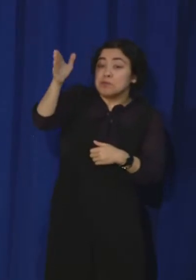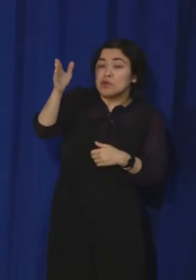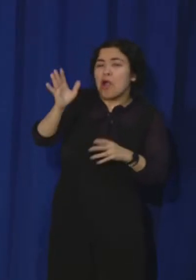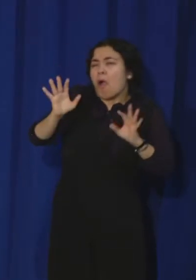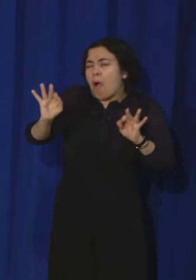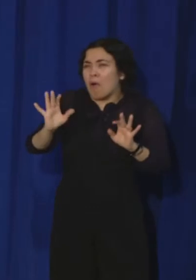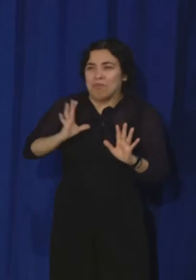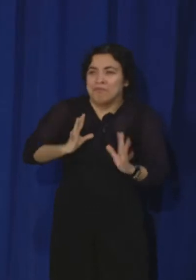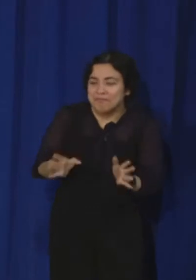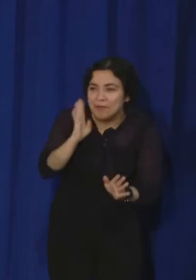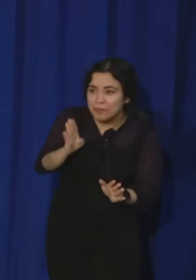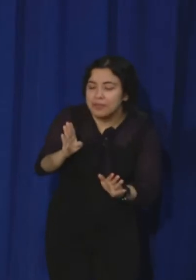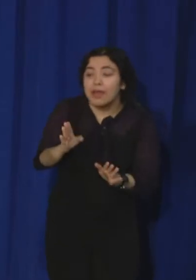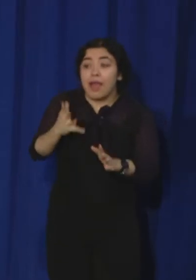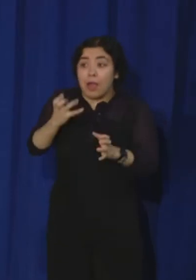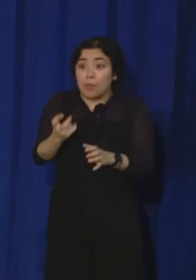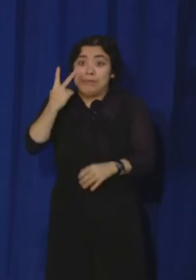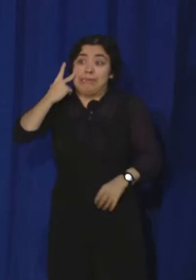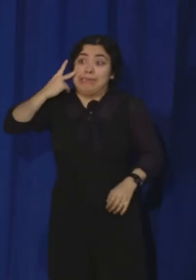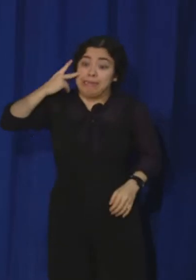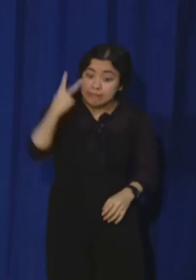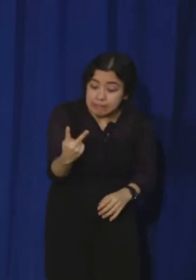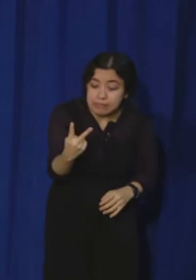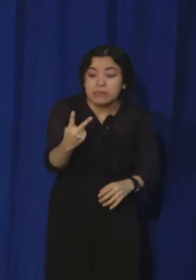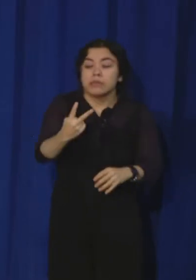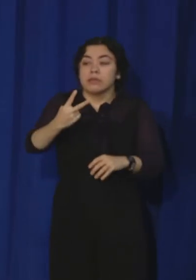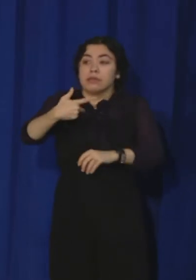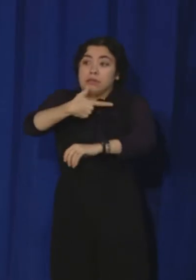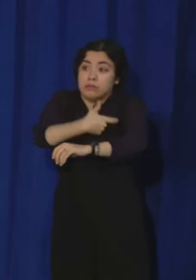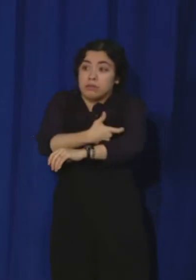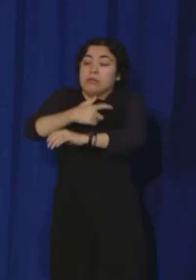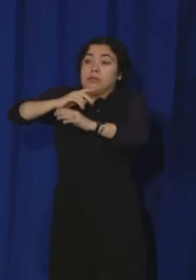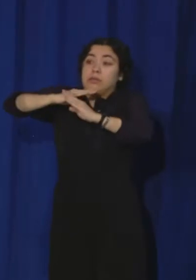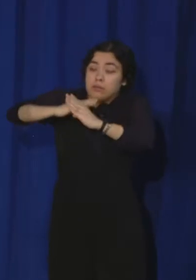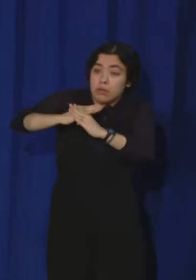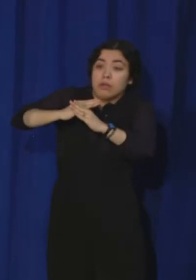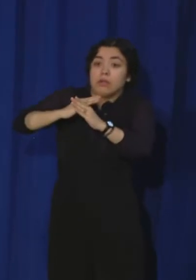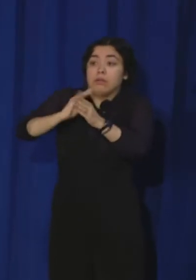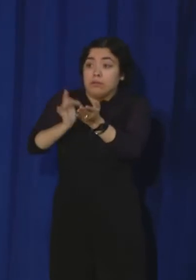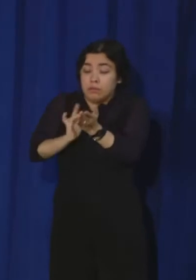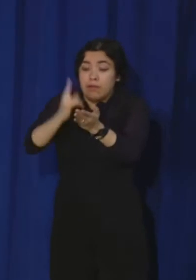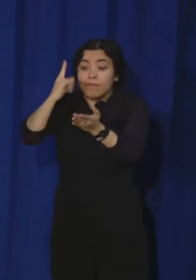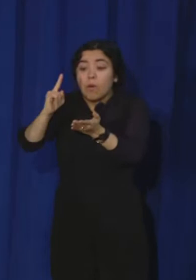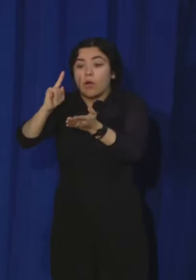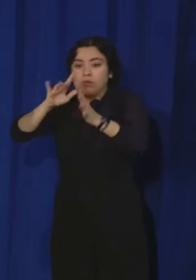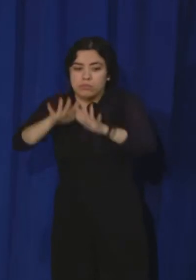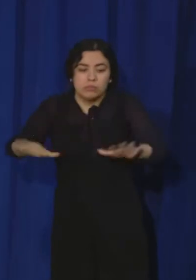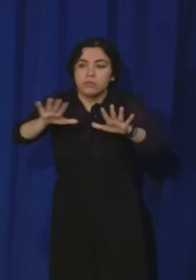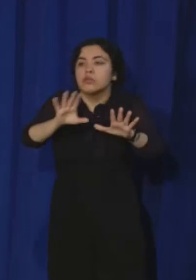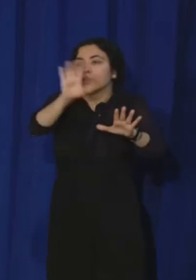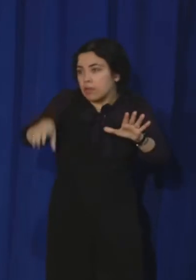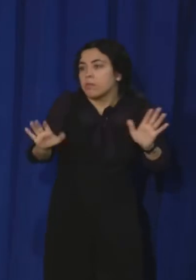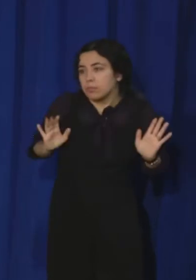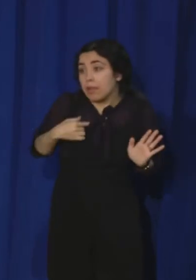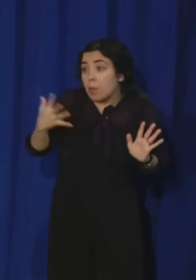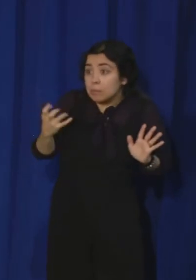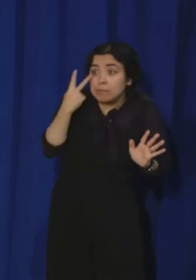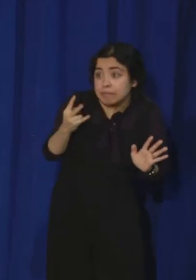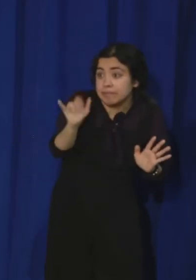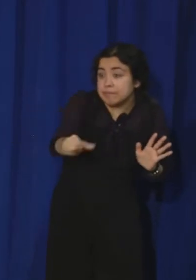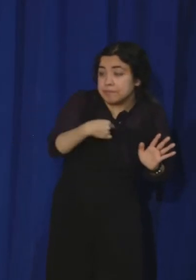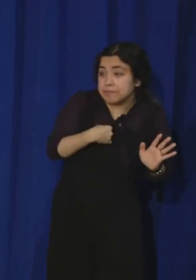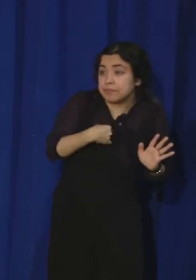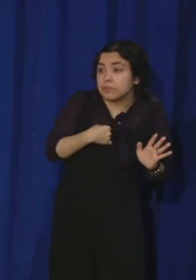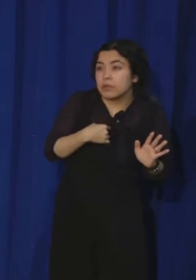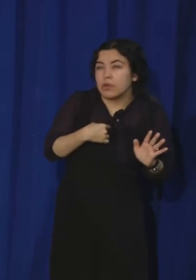I want to see actual doses allocated to the city of Chicago. I think where this is coming from is we're hearing that the